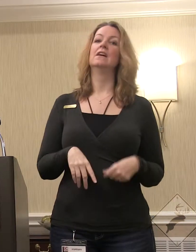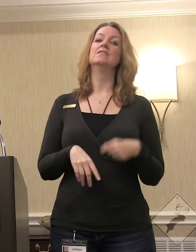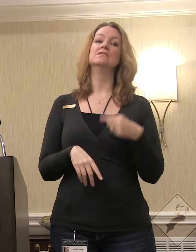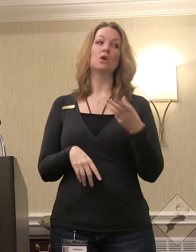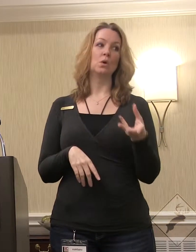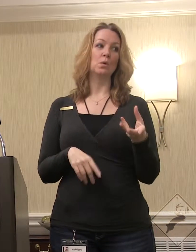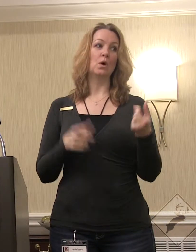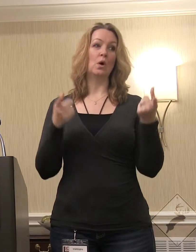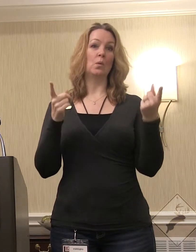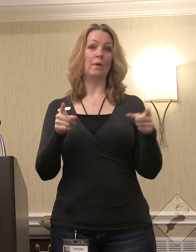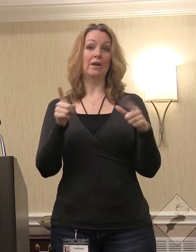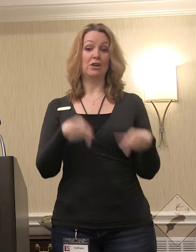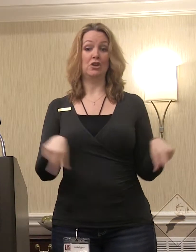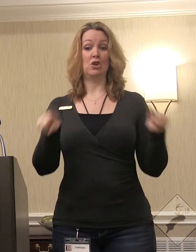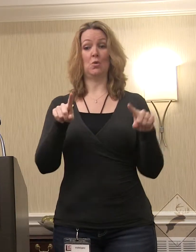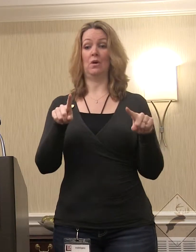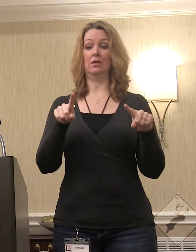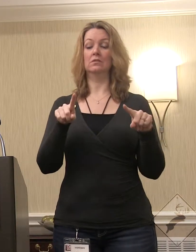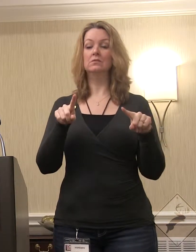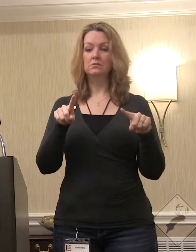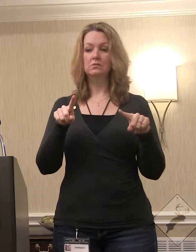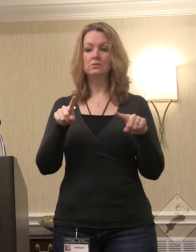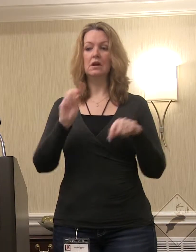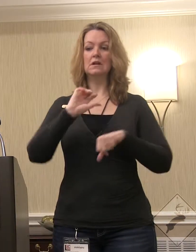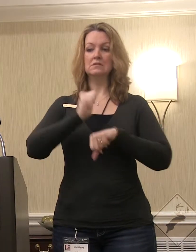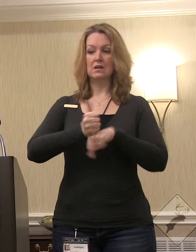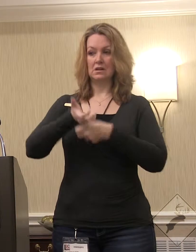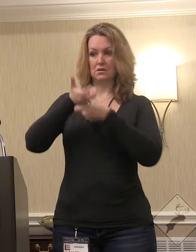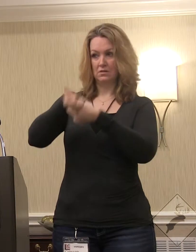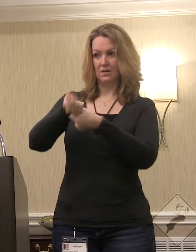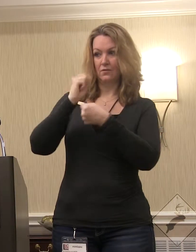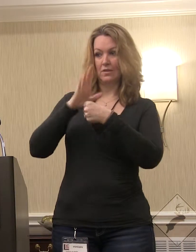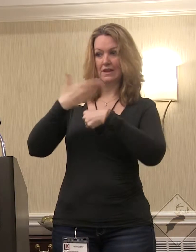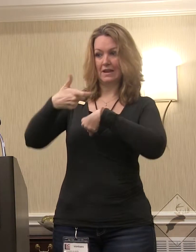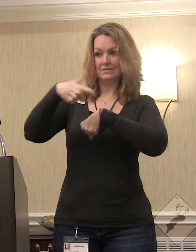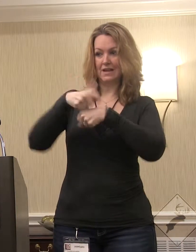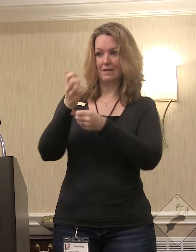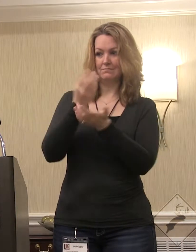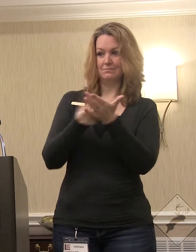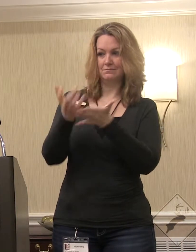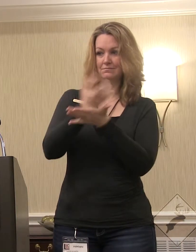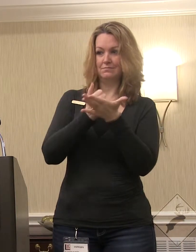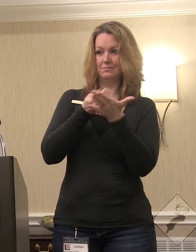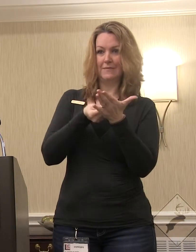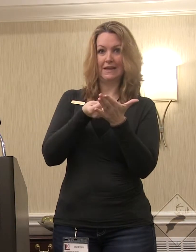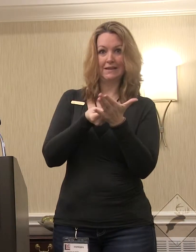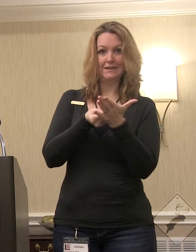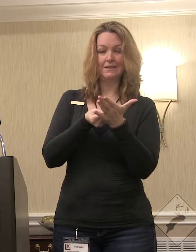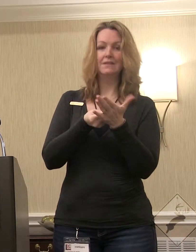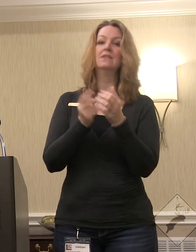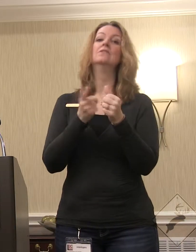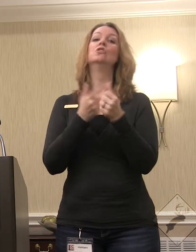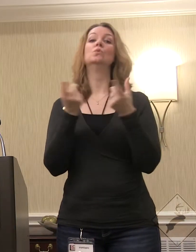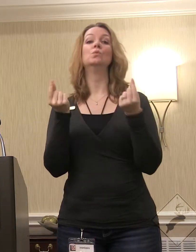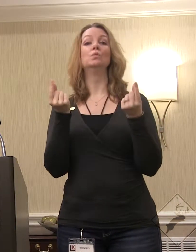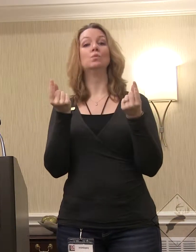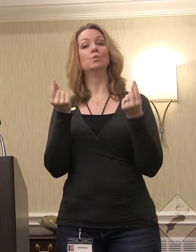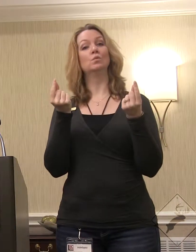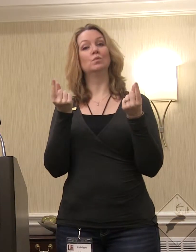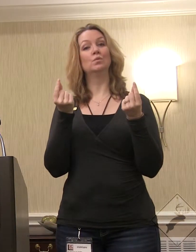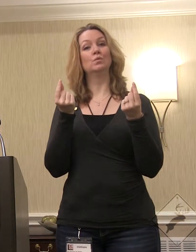So when you are building and maintaining trust for that next fundraiser, realize first thing you need to do